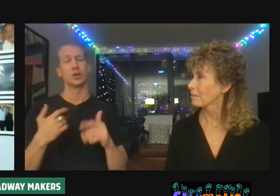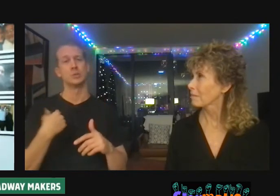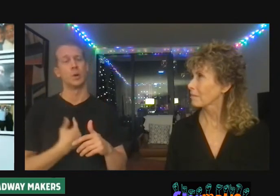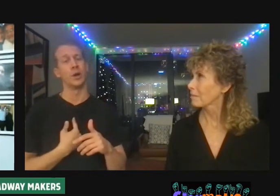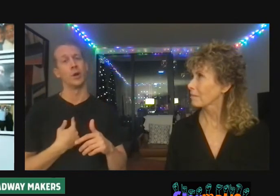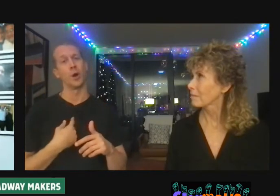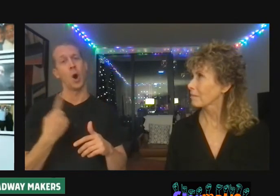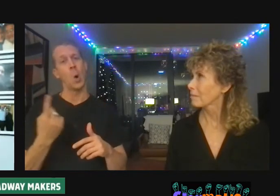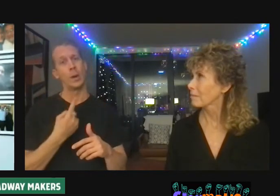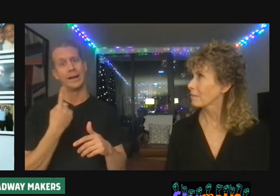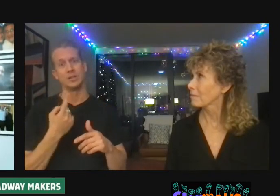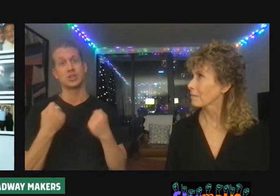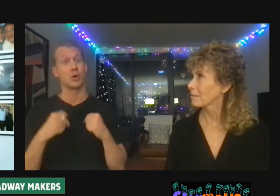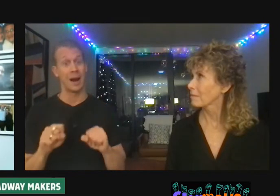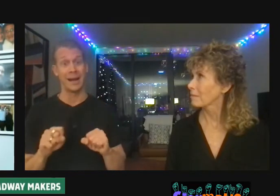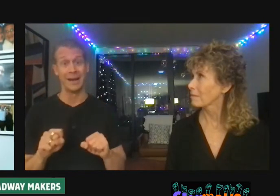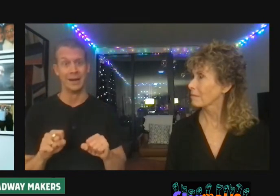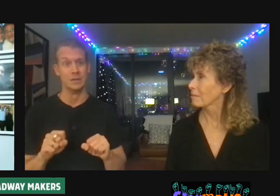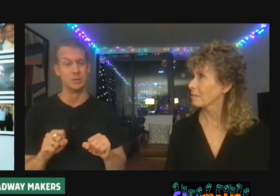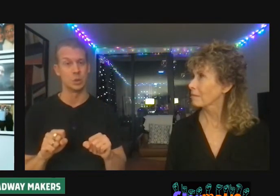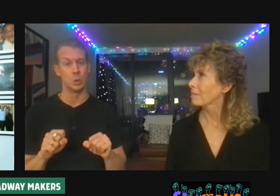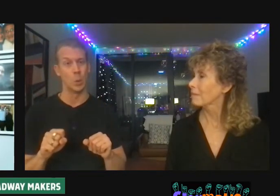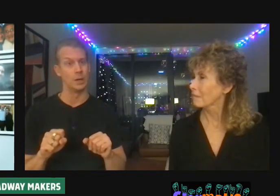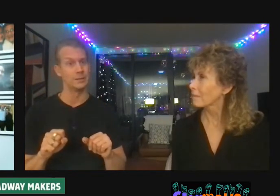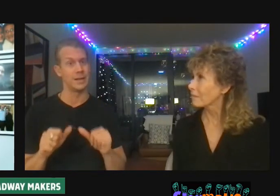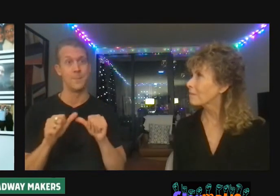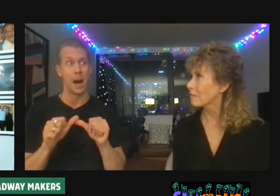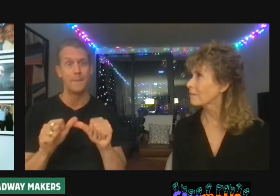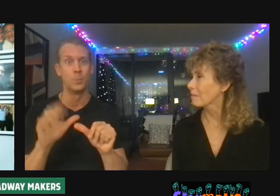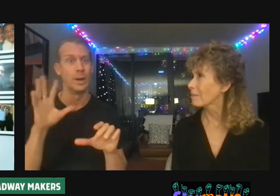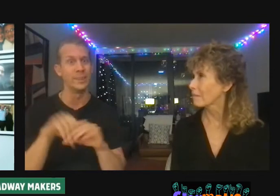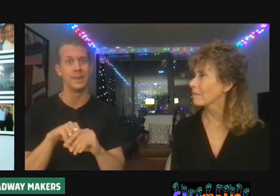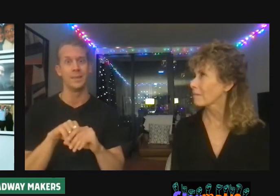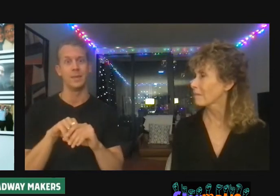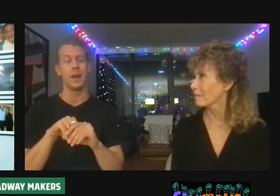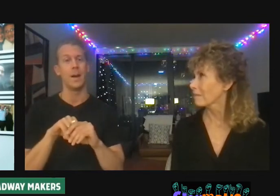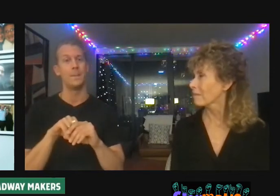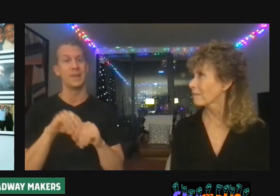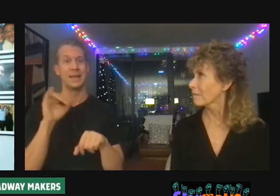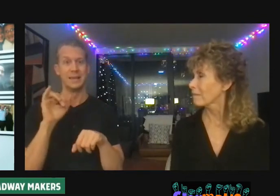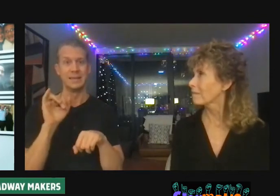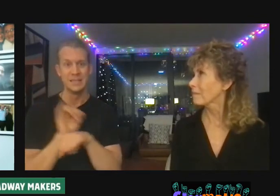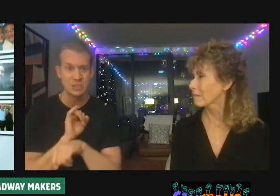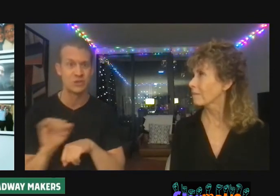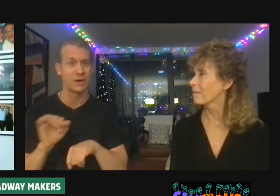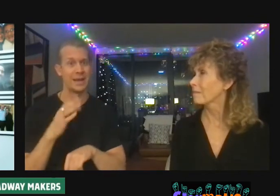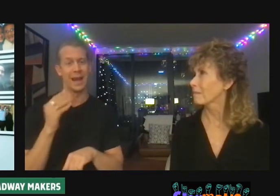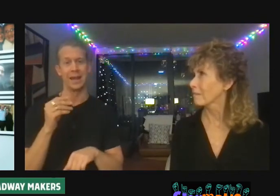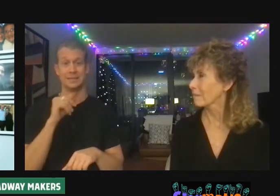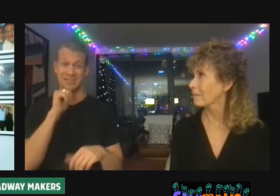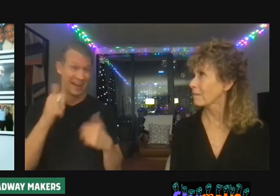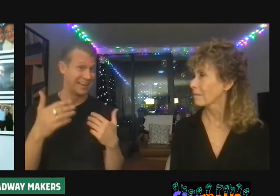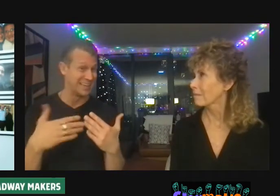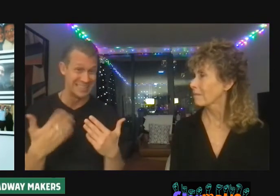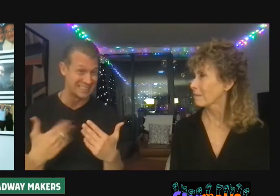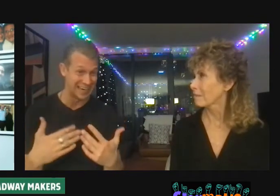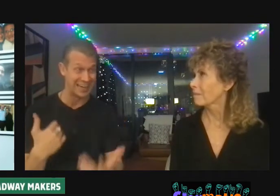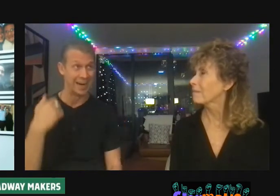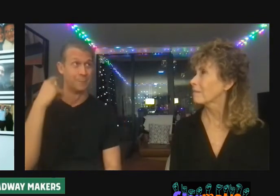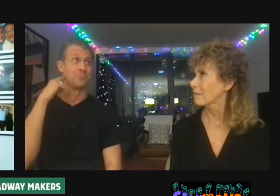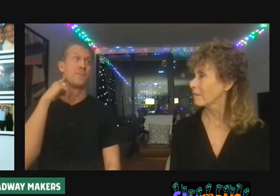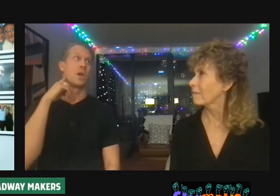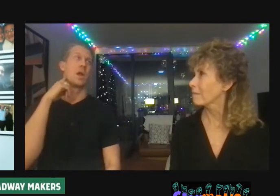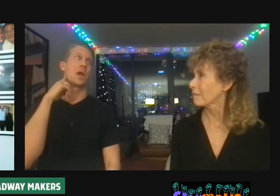depth actor, we're always trying to keep up within the industry, and it's not